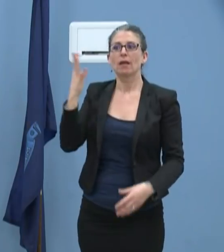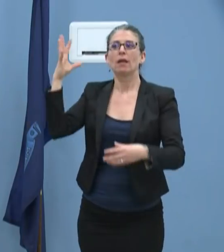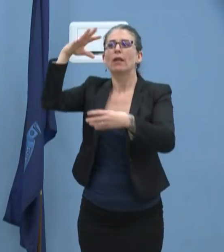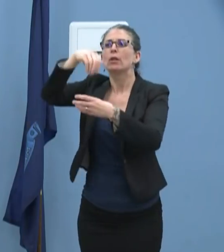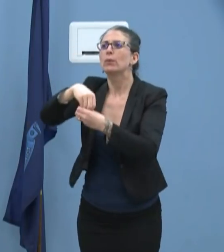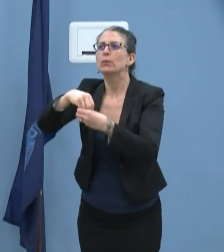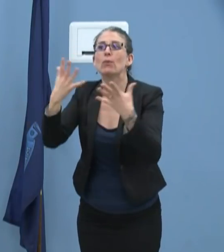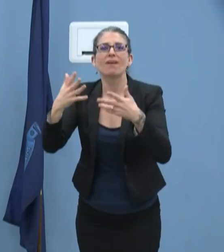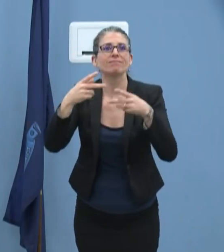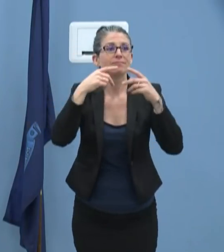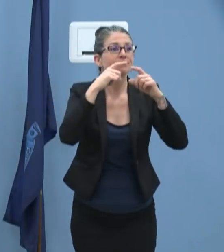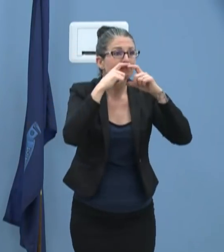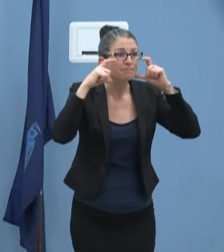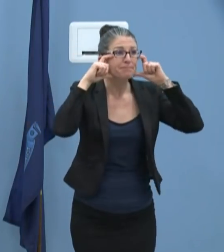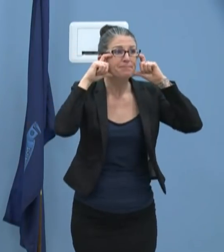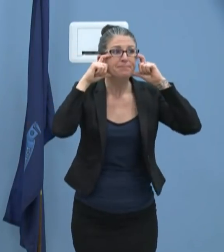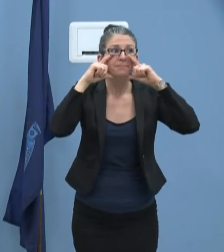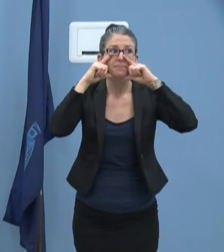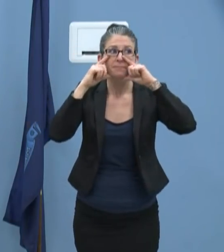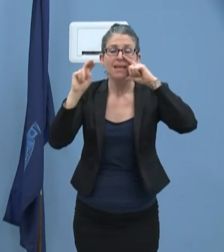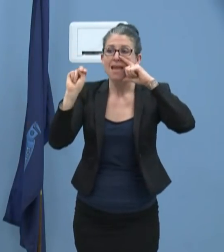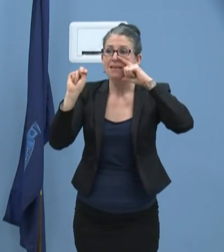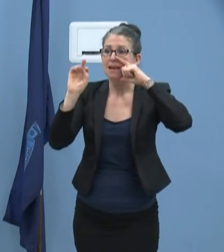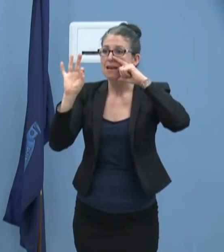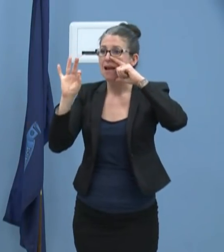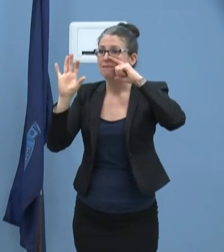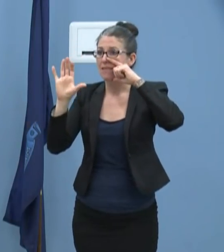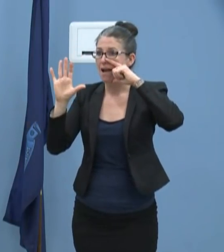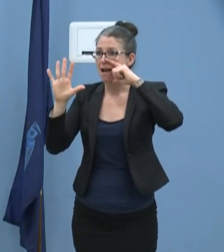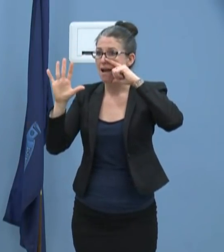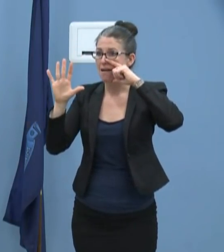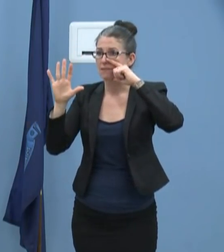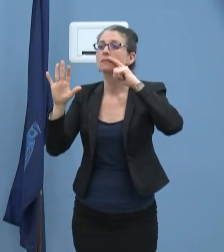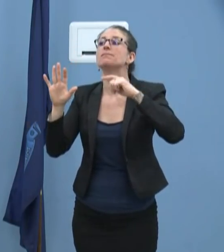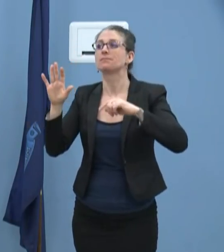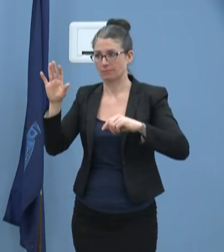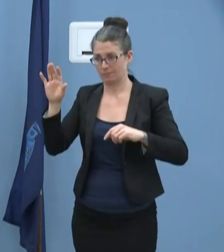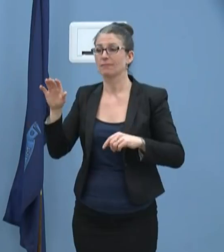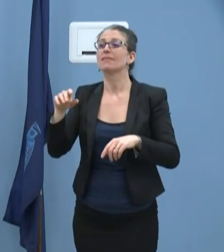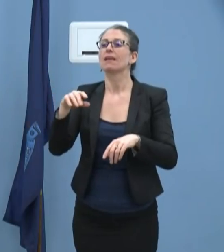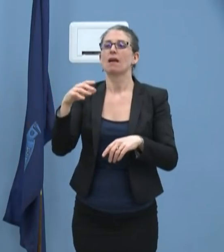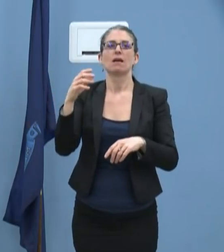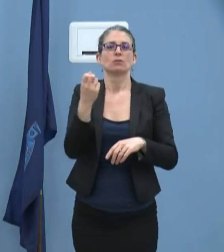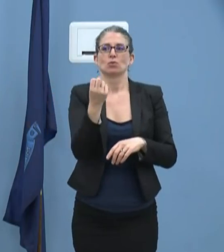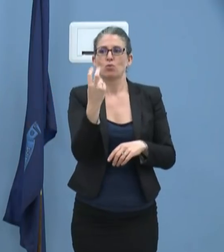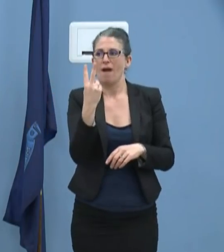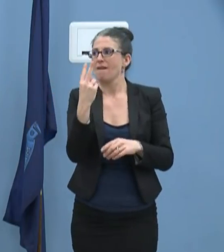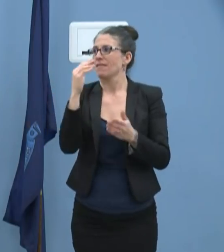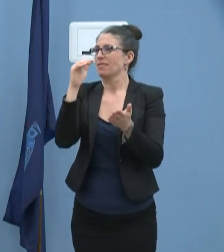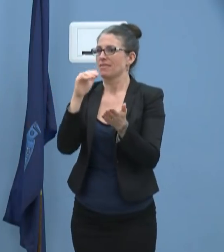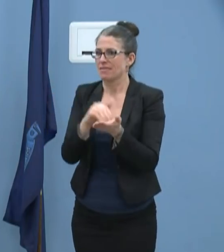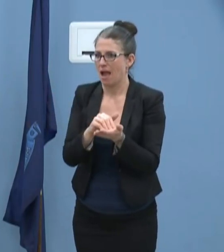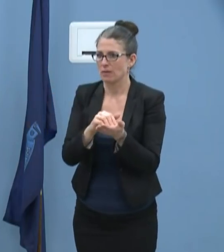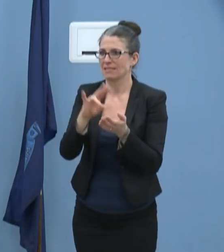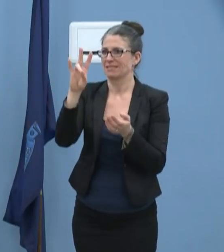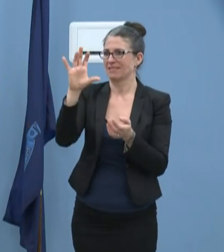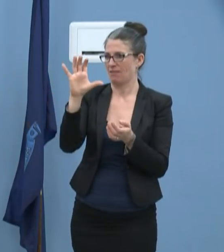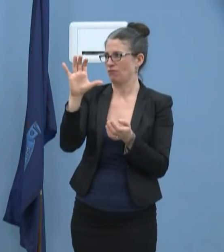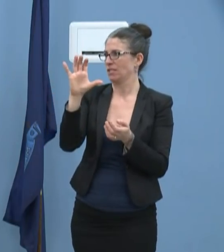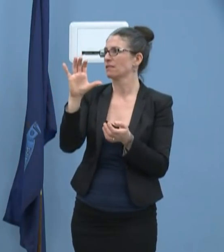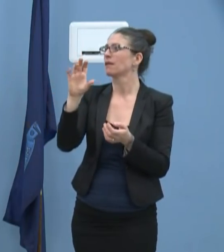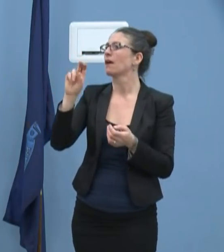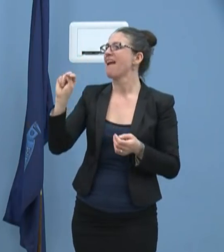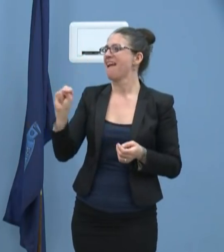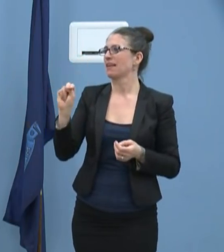that we requested has come in. That's approximately 12,700 N95 masks.